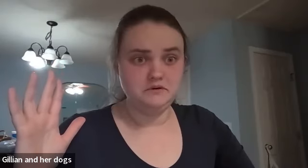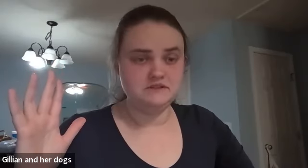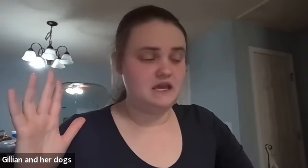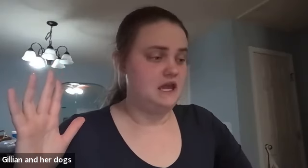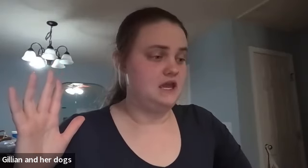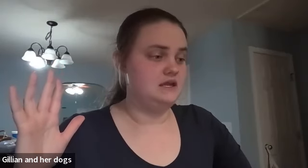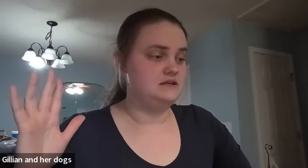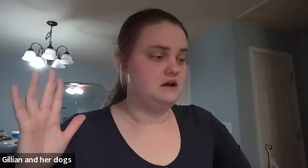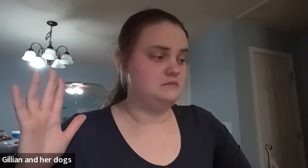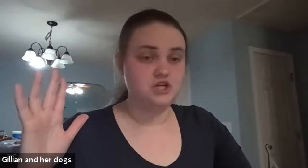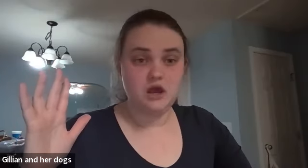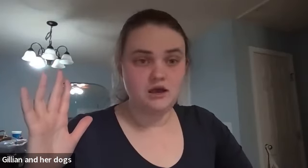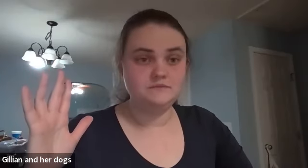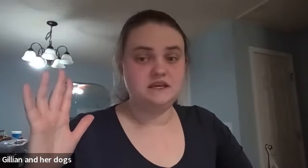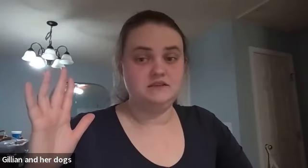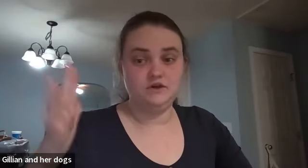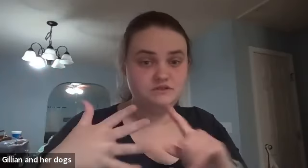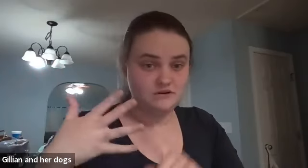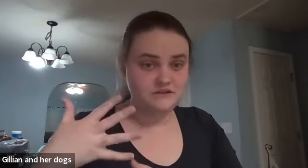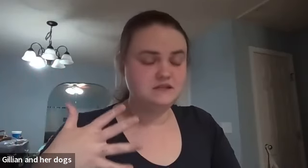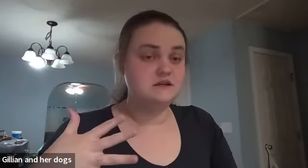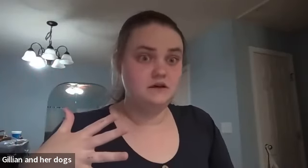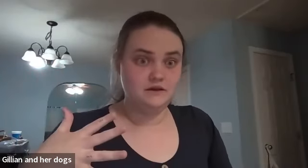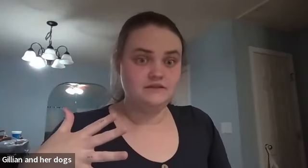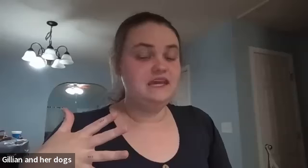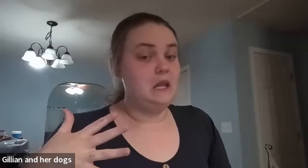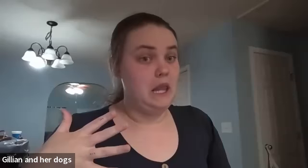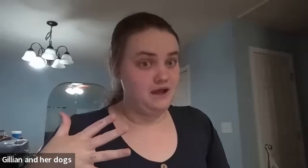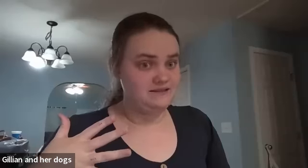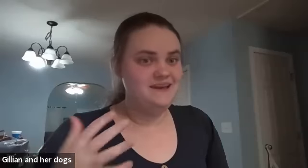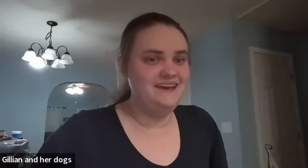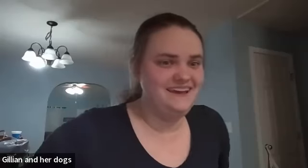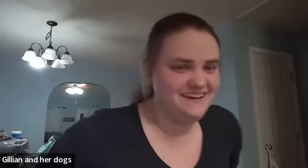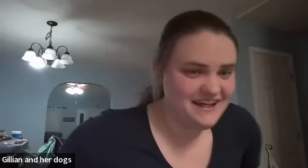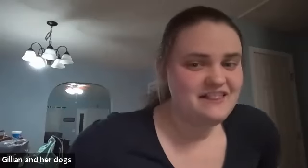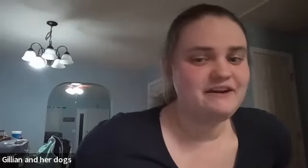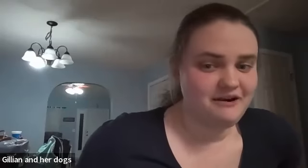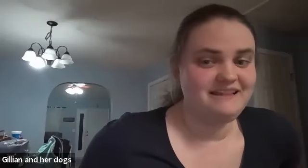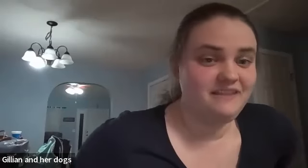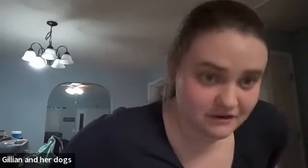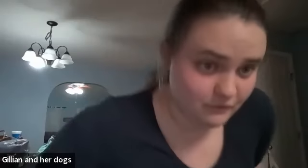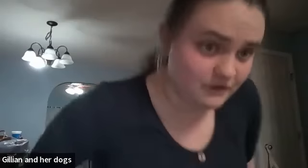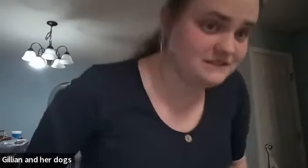animals and jobs and those sort of things, they get a lot. There are a lot of words.